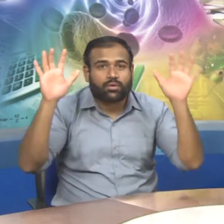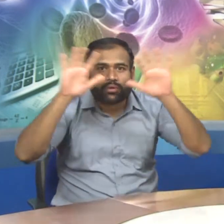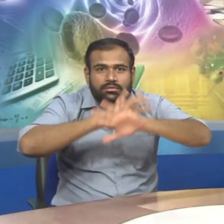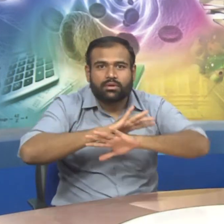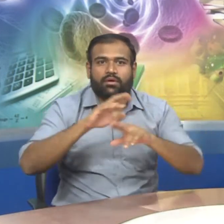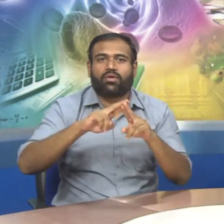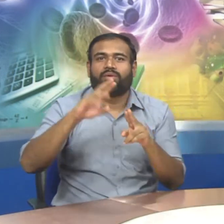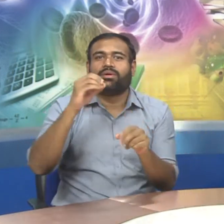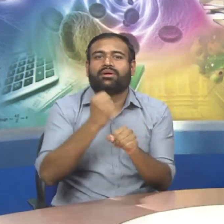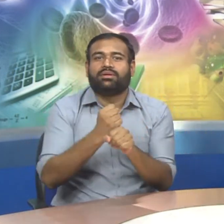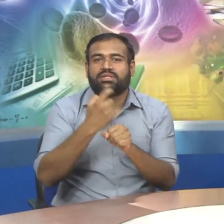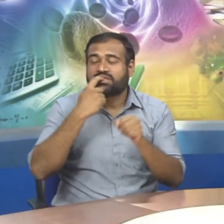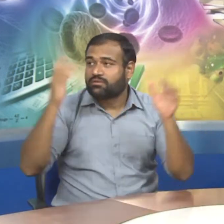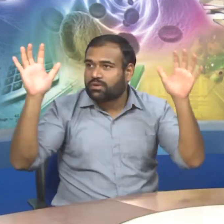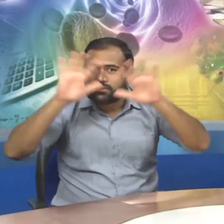It is fog.